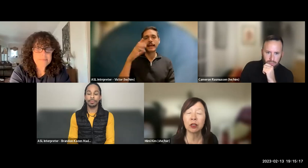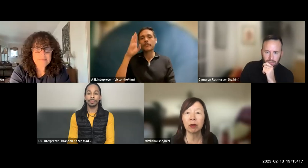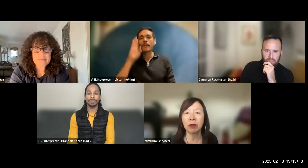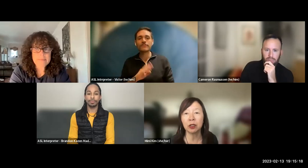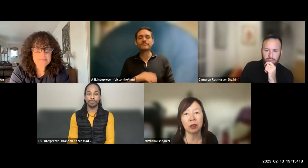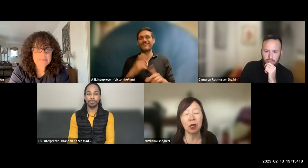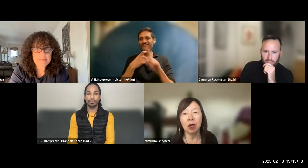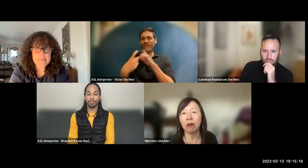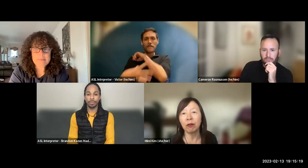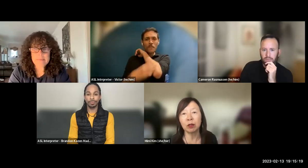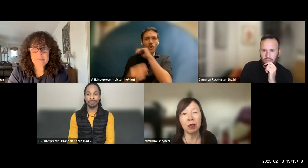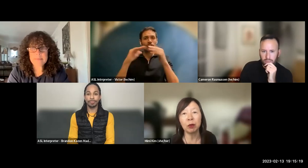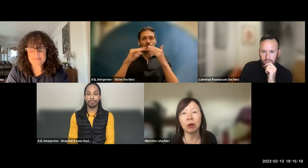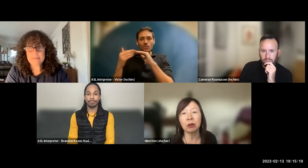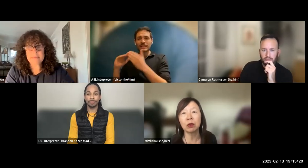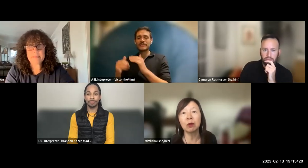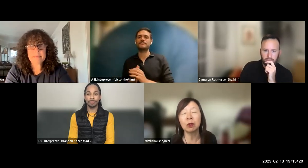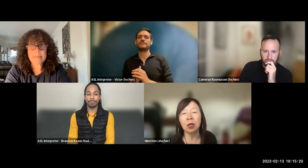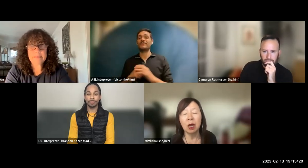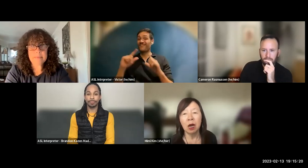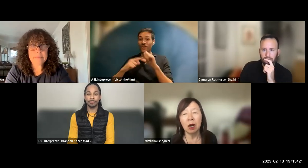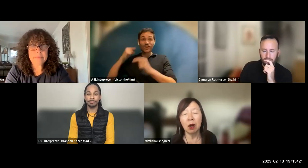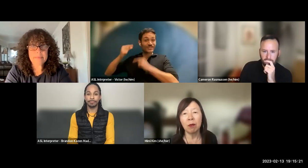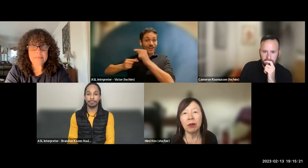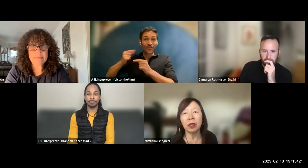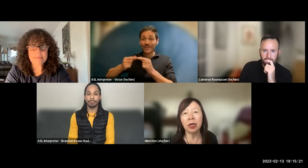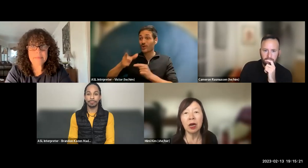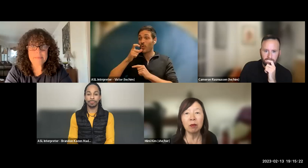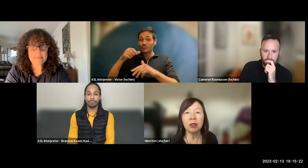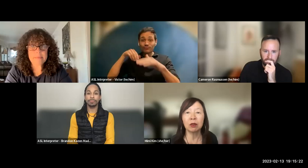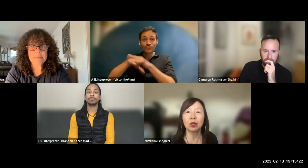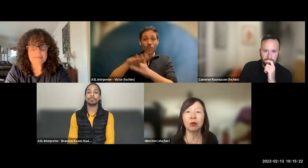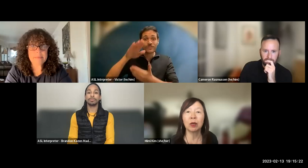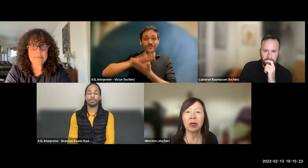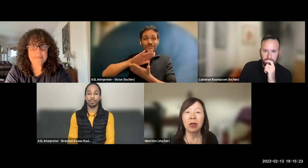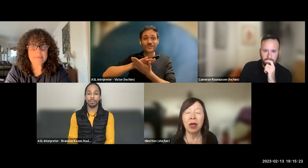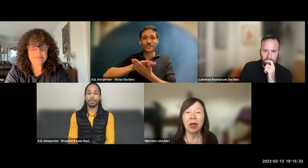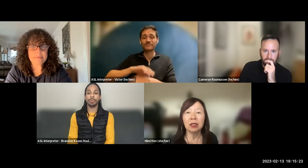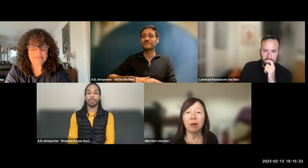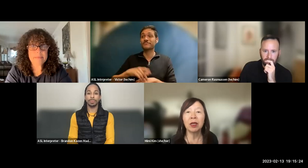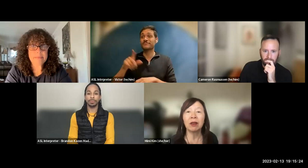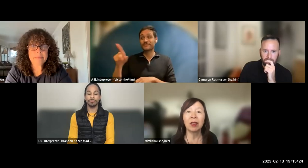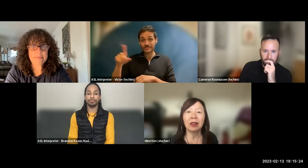who are first generation, first people going to school, that they come to social work